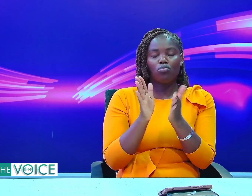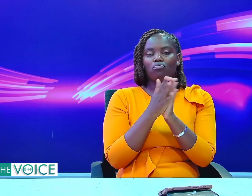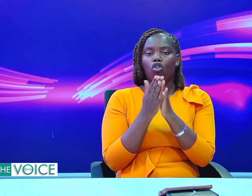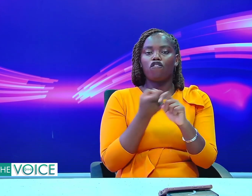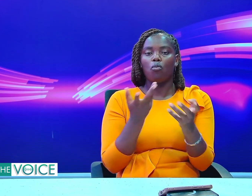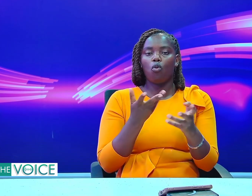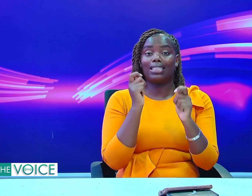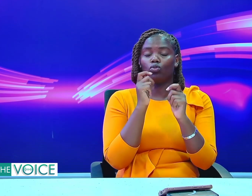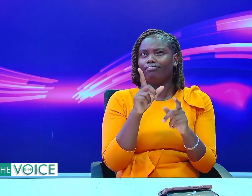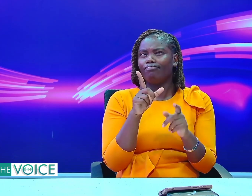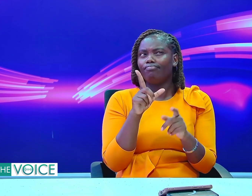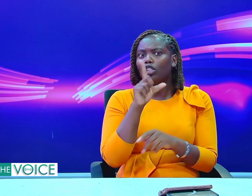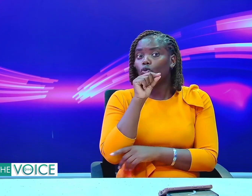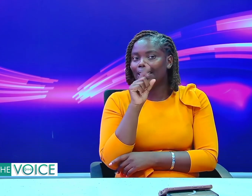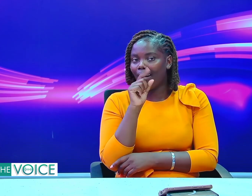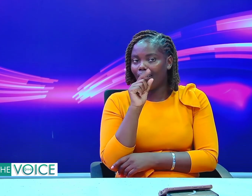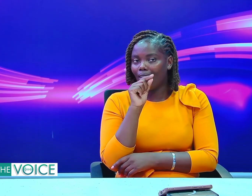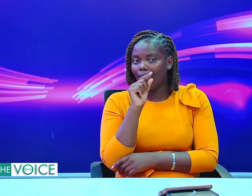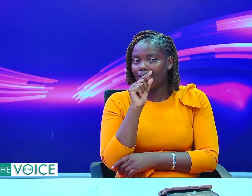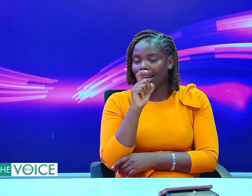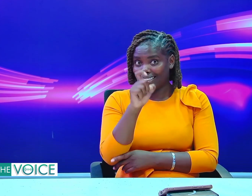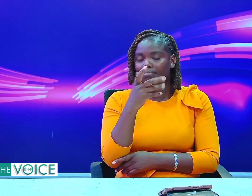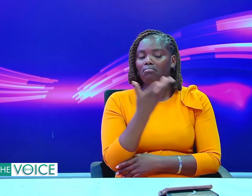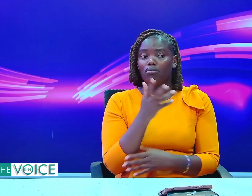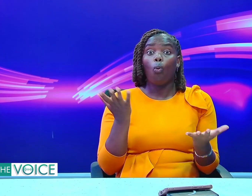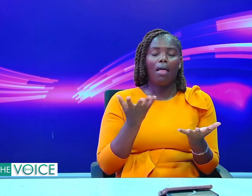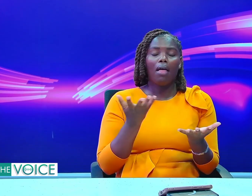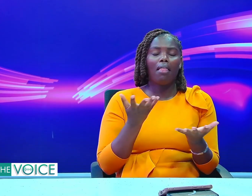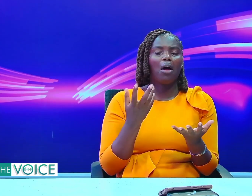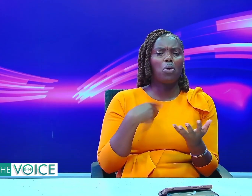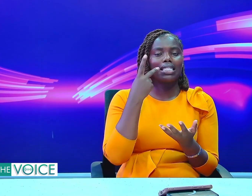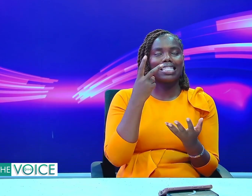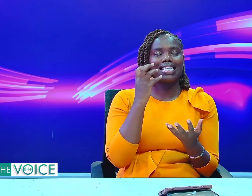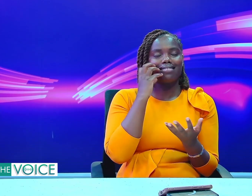perspectives to this story, but what I got from Twitter